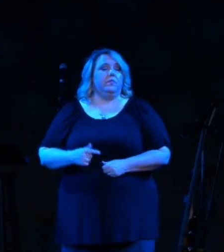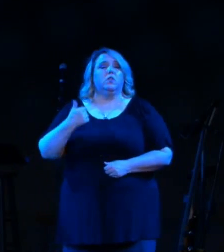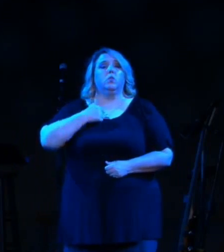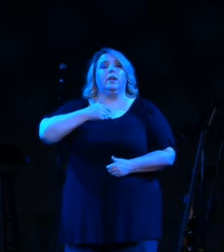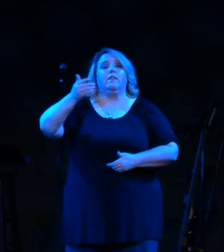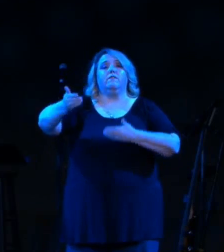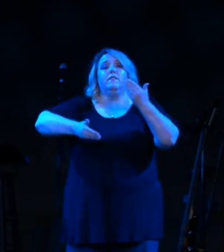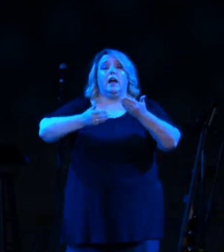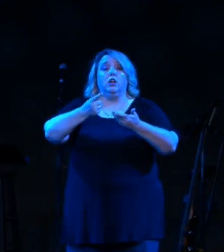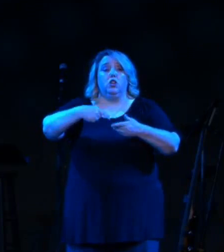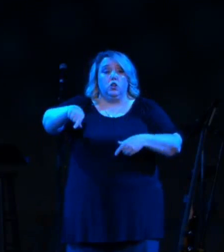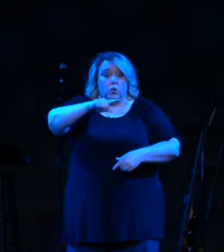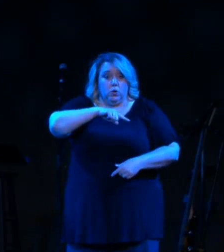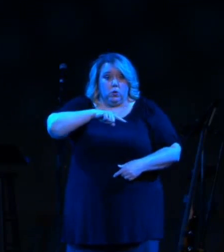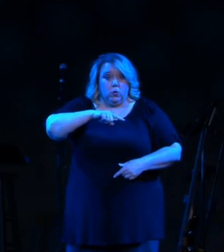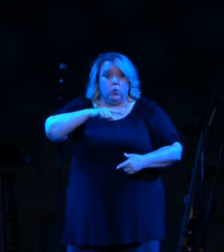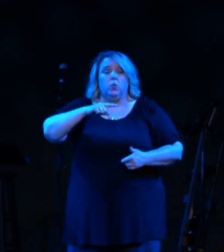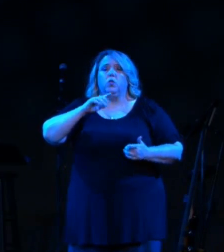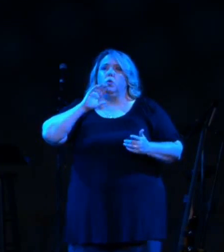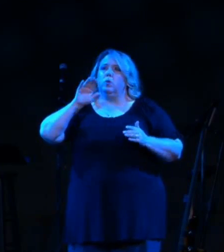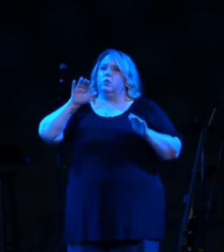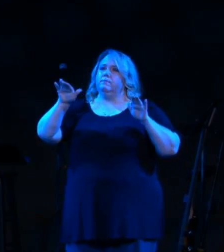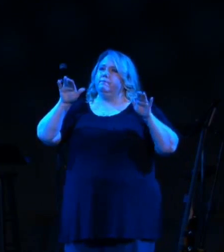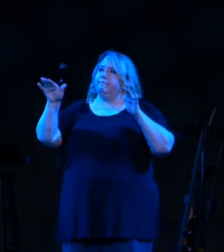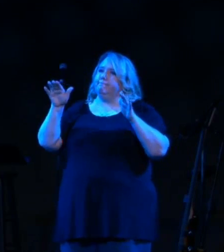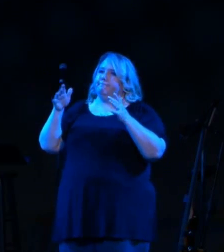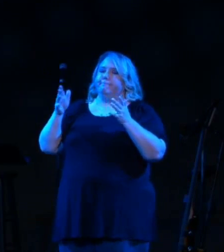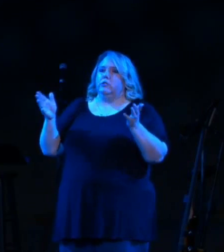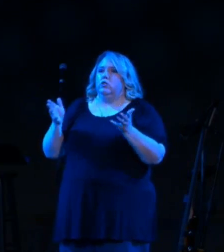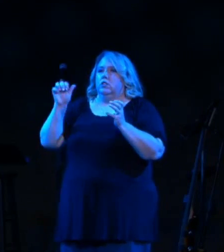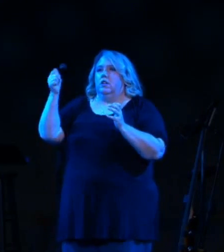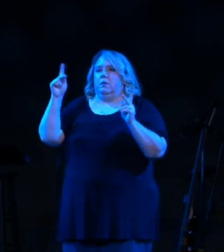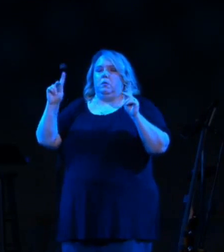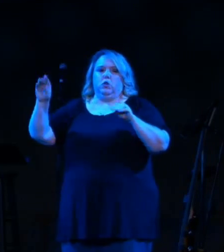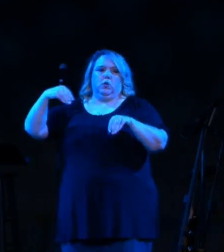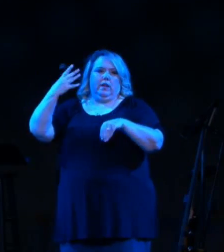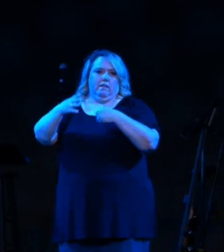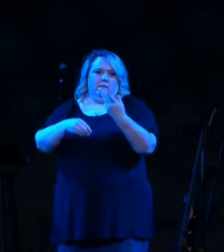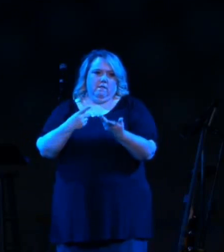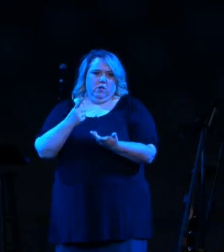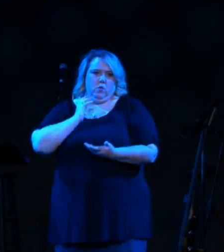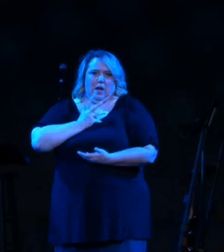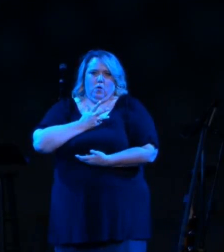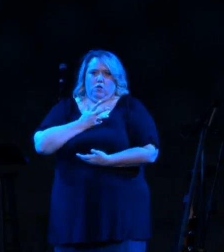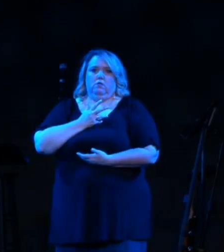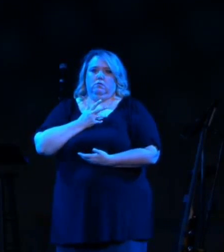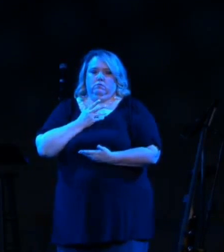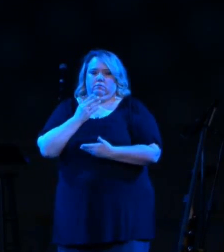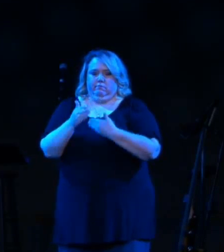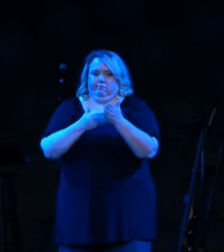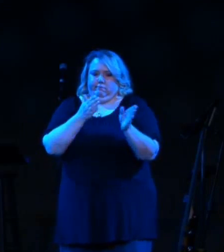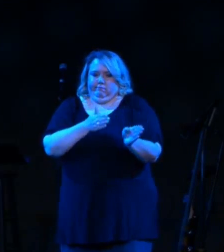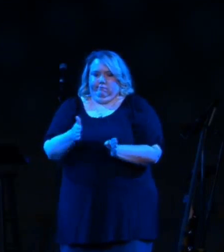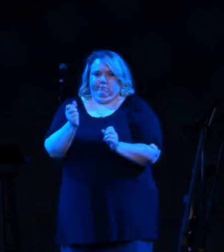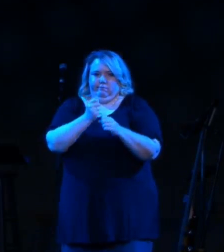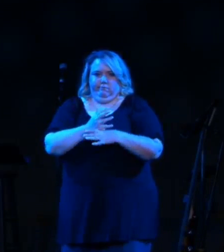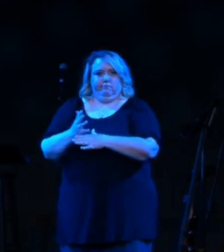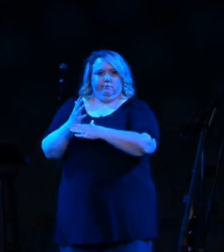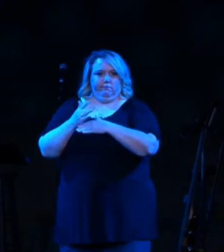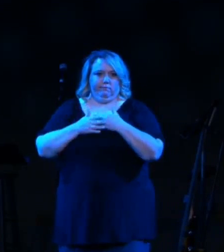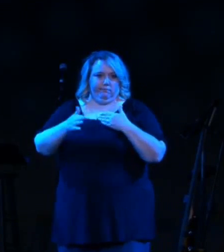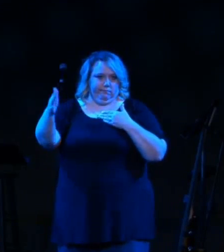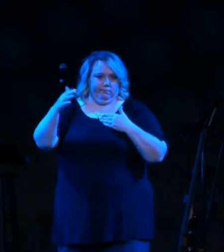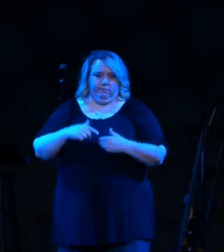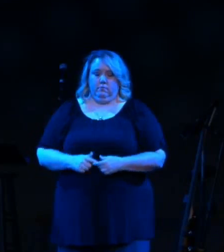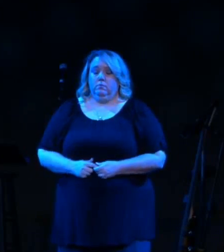to invite others to give generously to our movement. Friends, this is